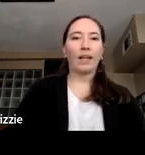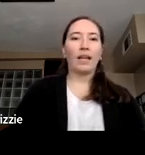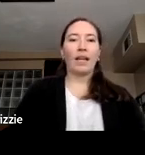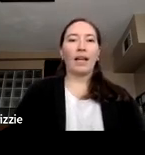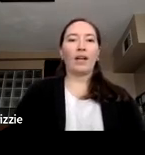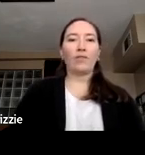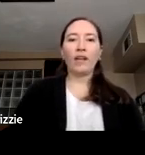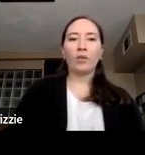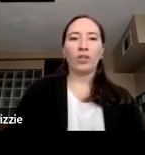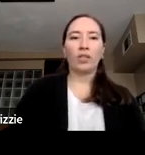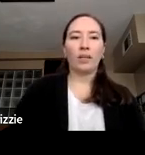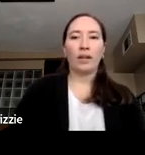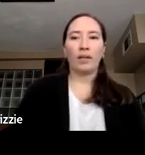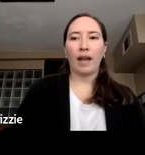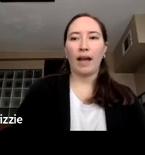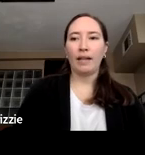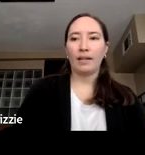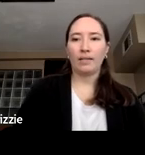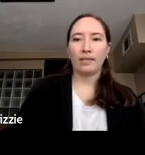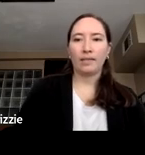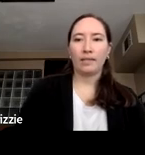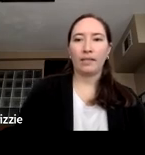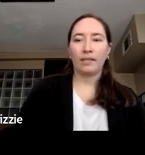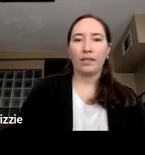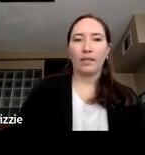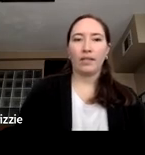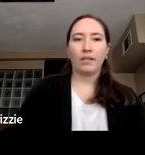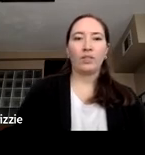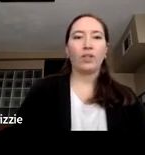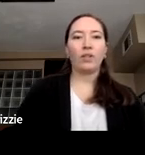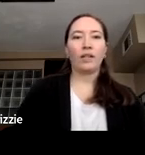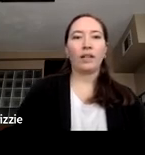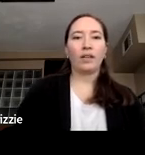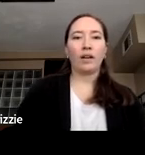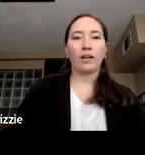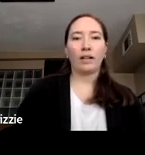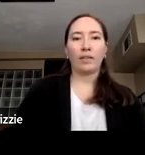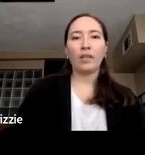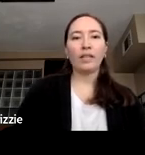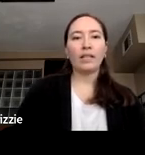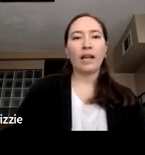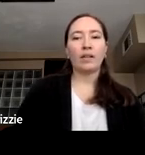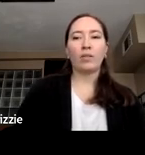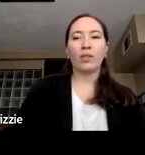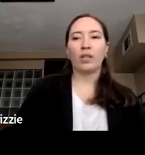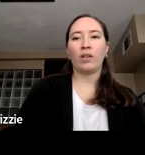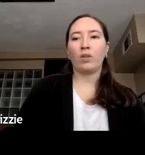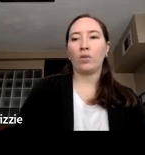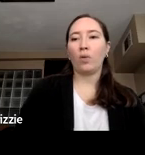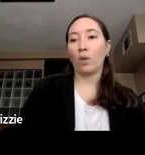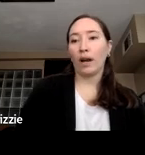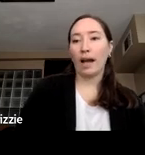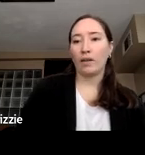Okay. And our final question type that I would add, so you can either click the plus sign to add a new